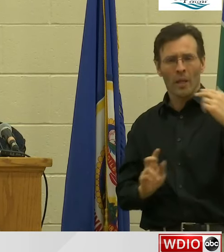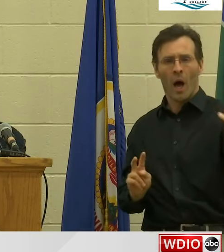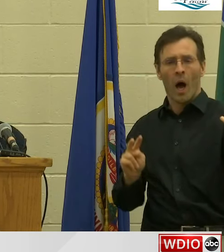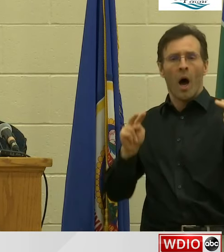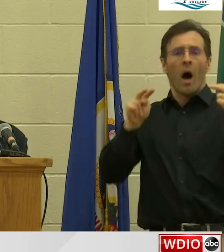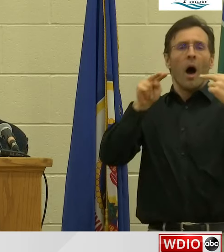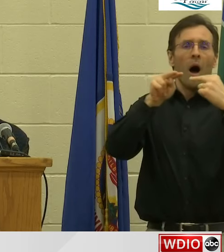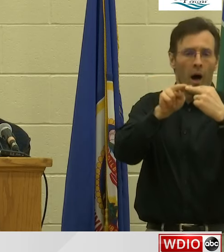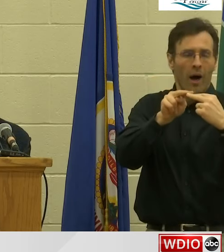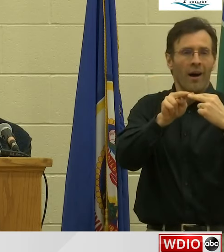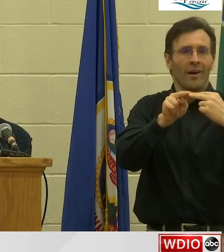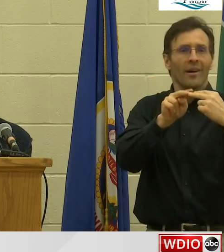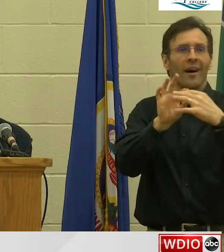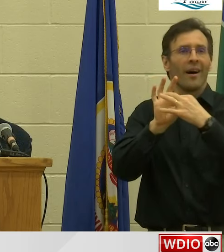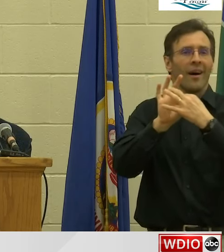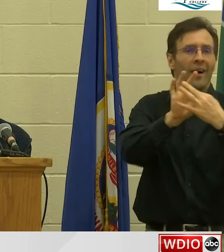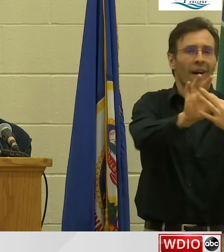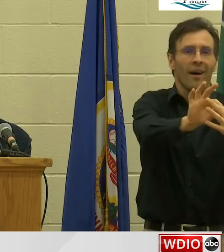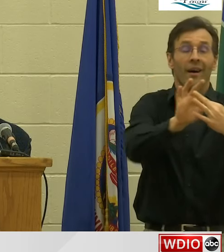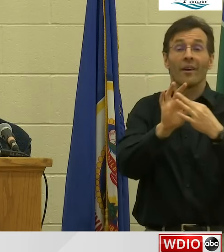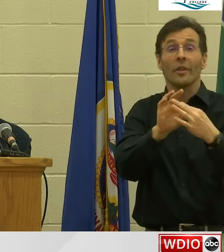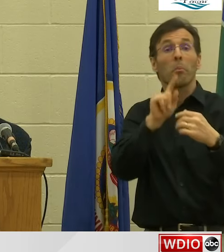promises that we keep.